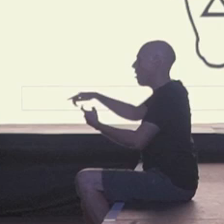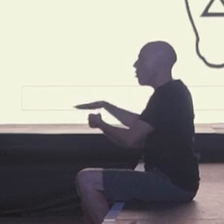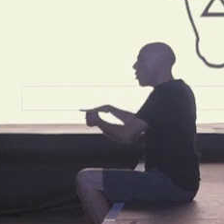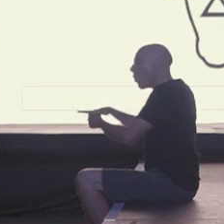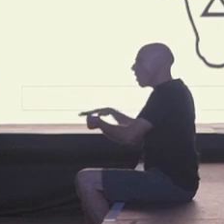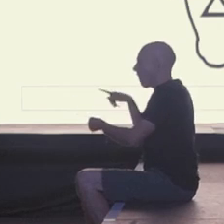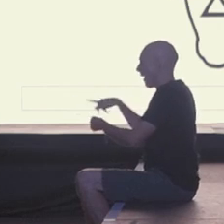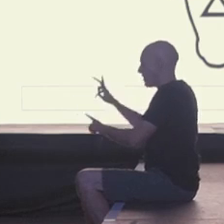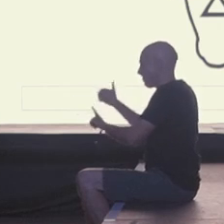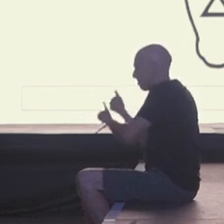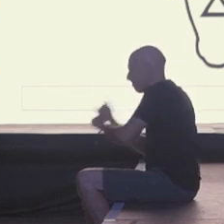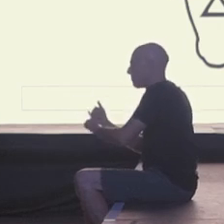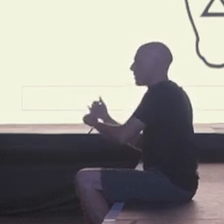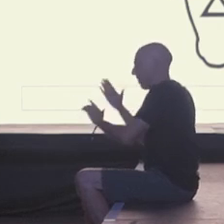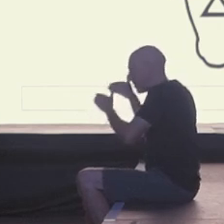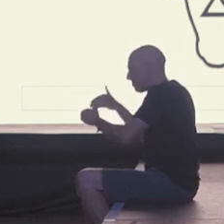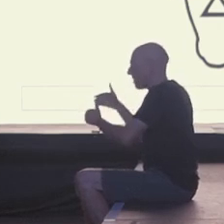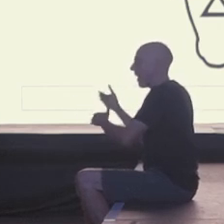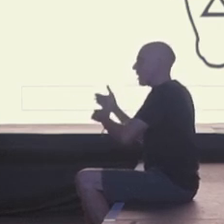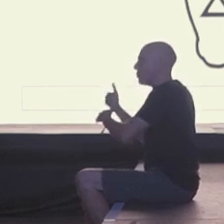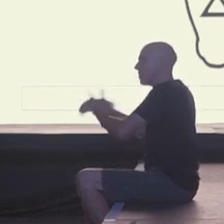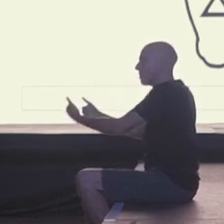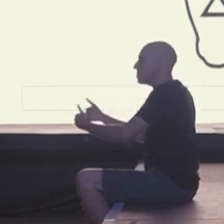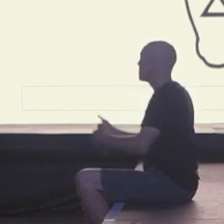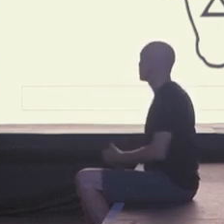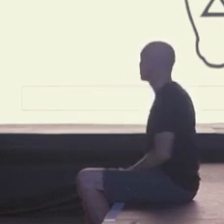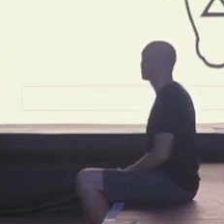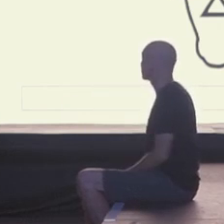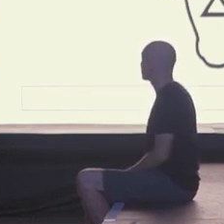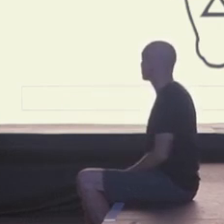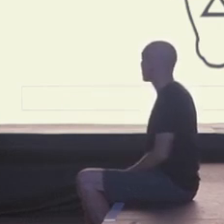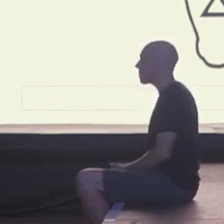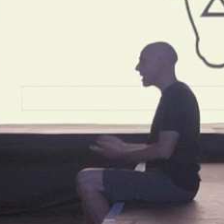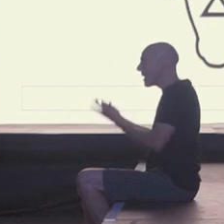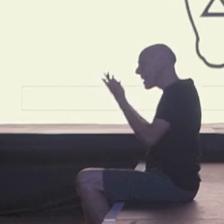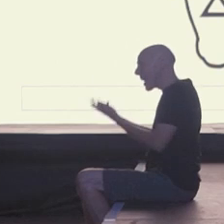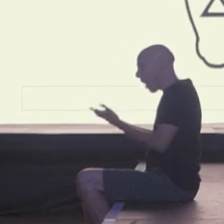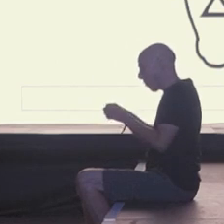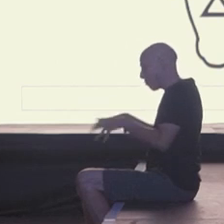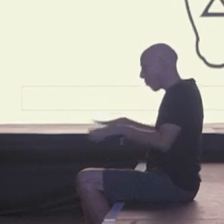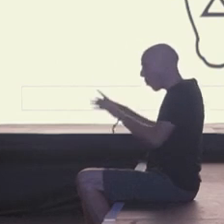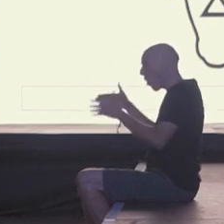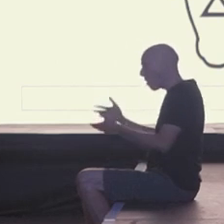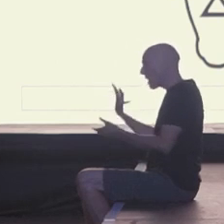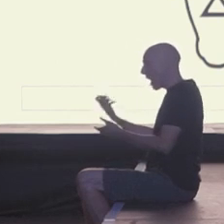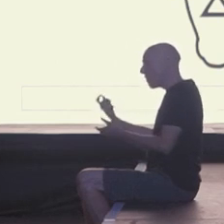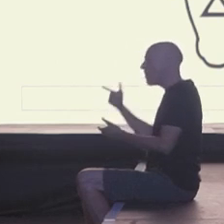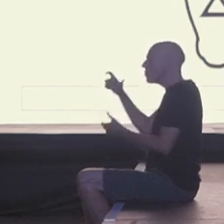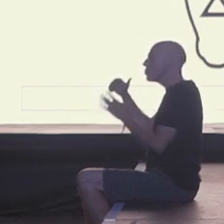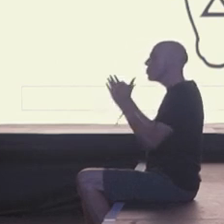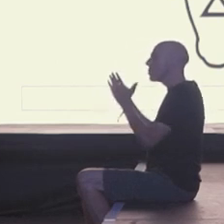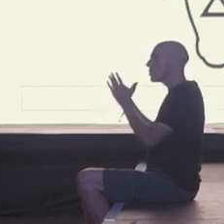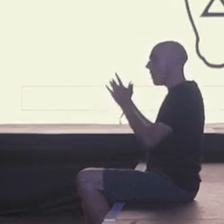various other places across the UK, but also across the world. We've got some great groups in like Czech Republic, Germany, Netherlands. So it kind of depends